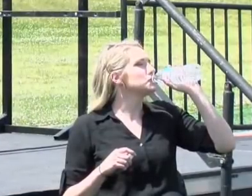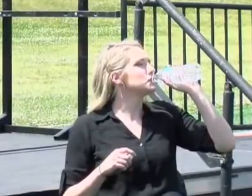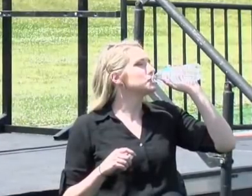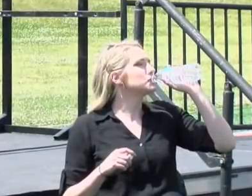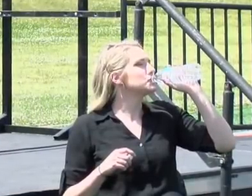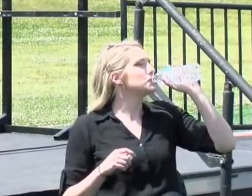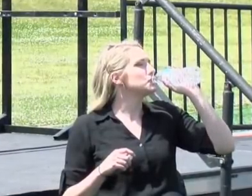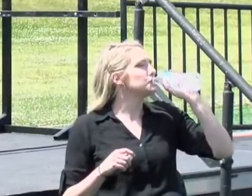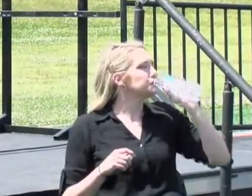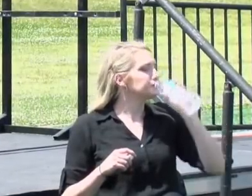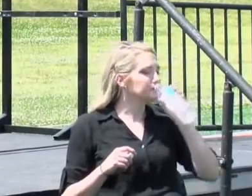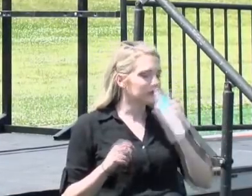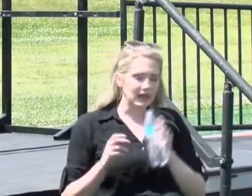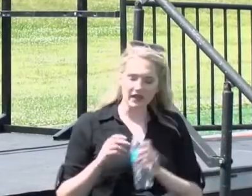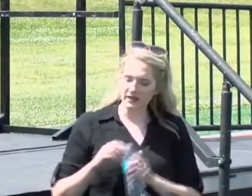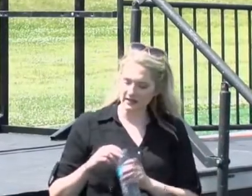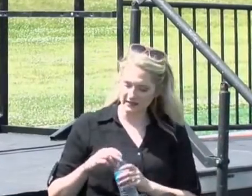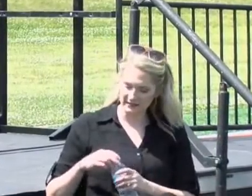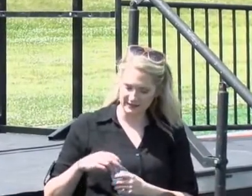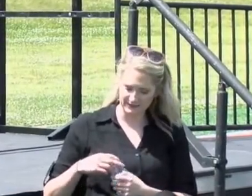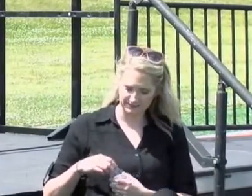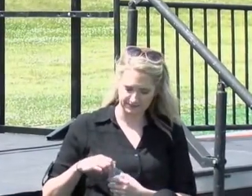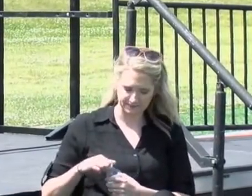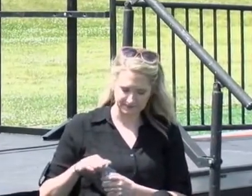Zahara Aldulami.